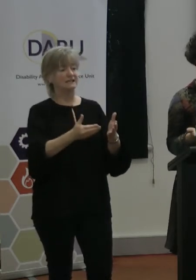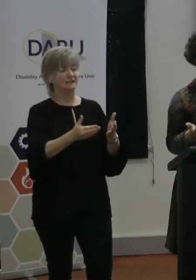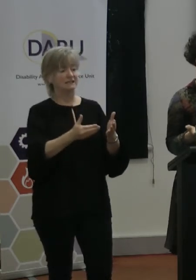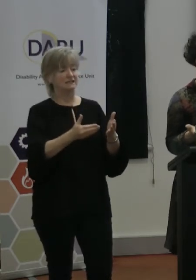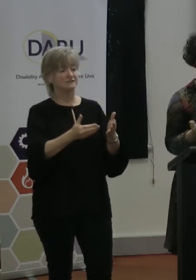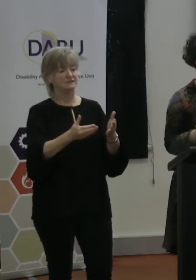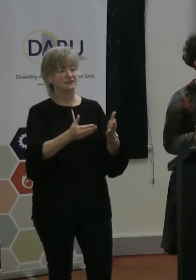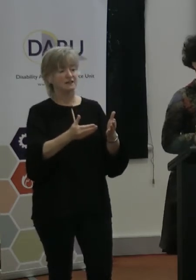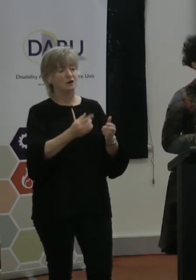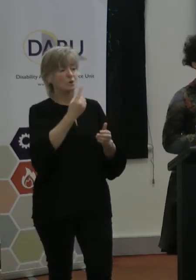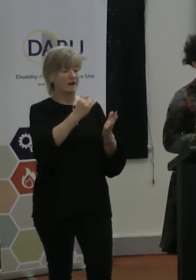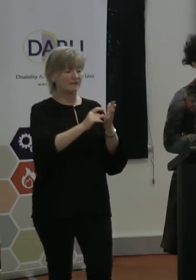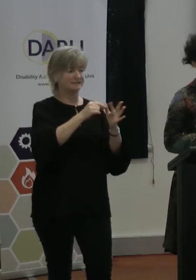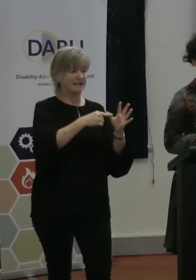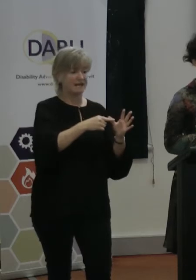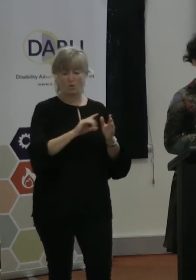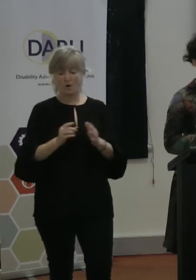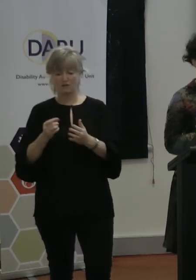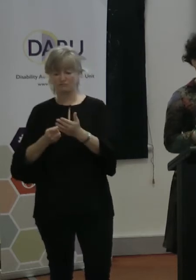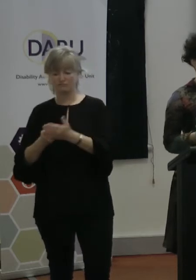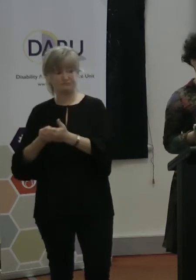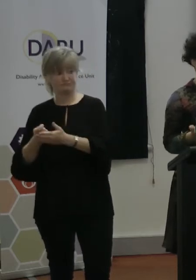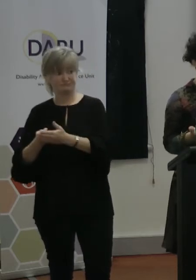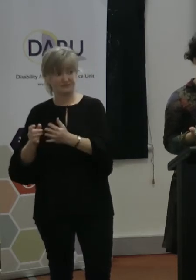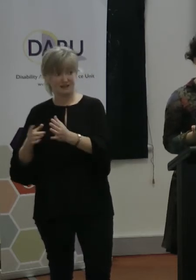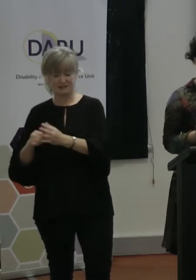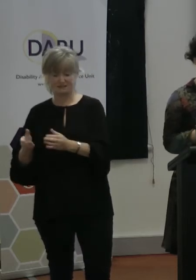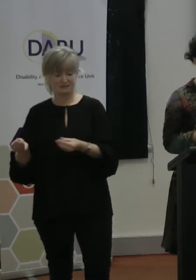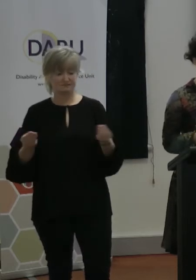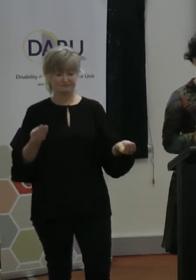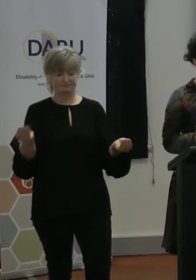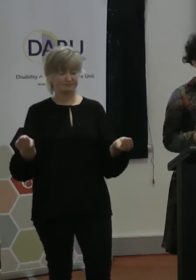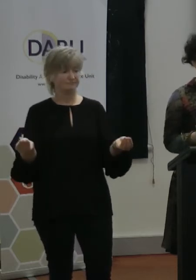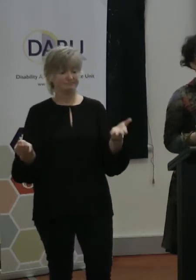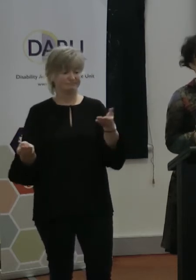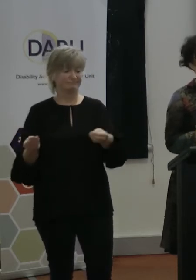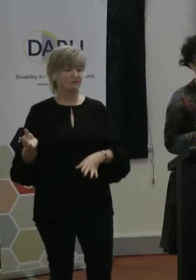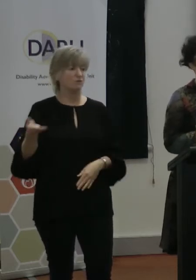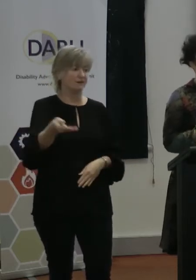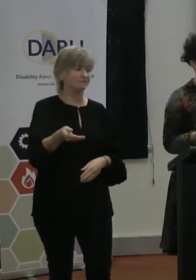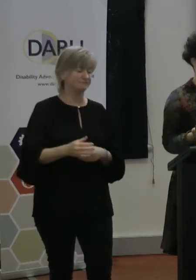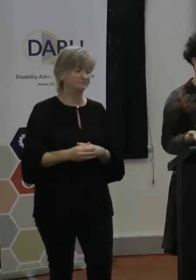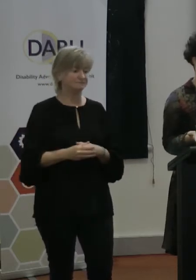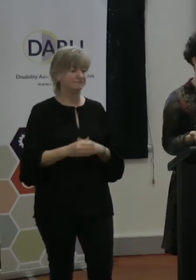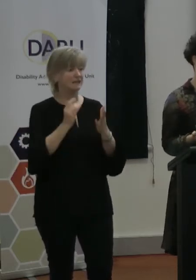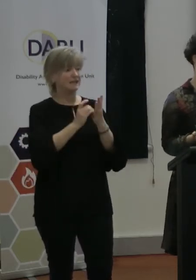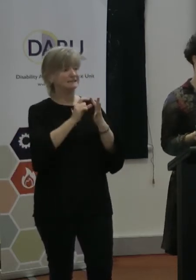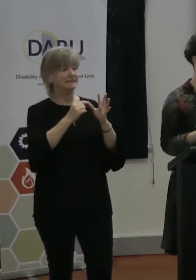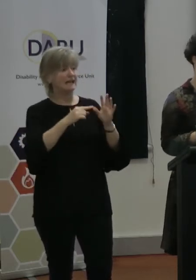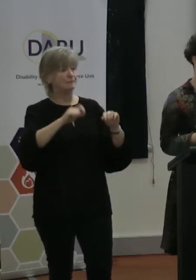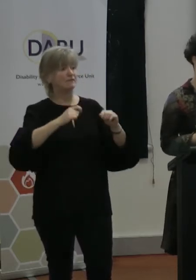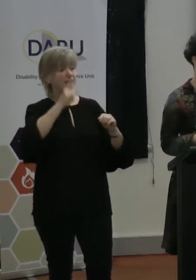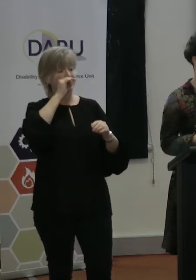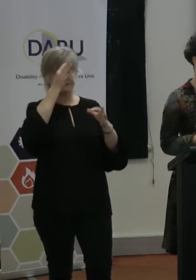residential tenancy agreement to the SDA resident. And ultimately, the SDA provider can decide which type